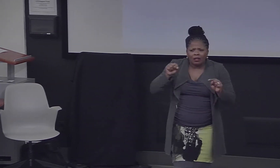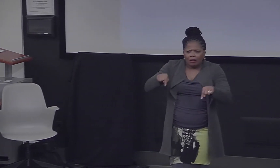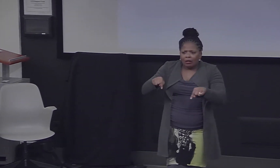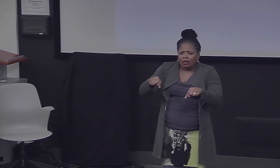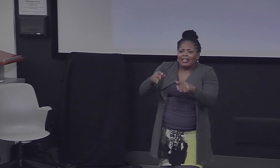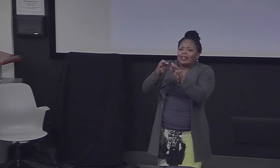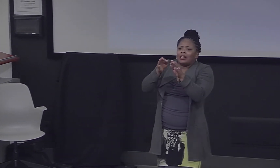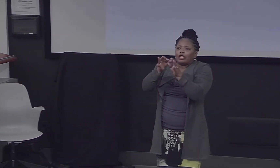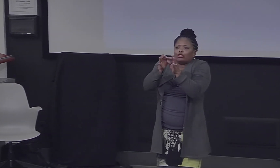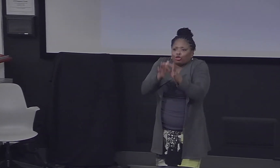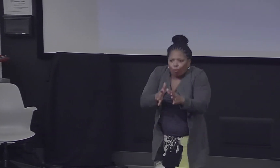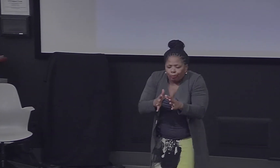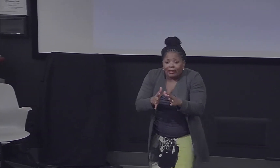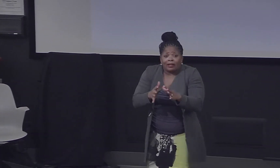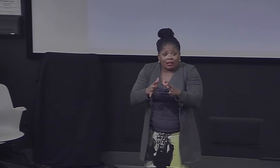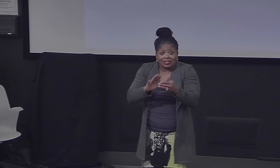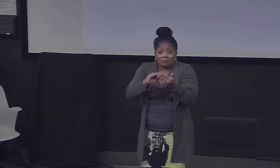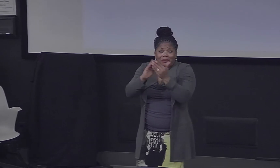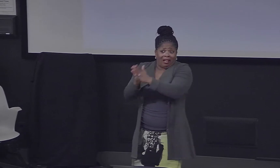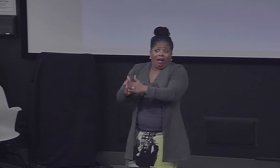Furthermore, surprise, surprise, this is nothing new.